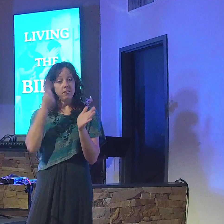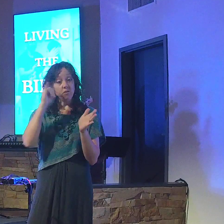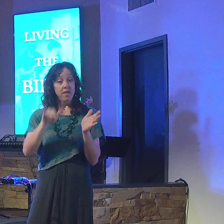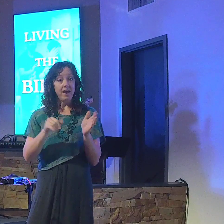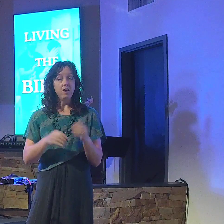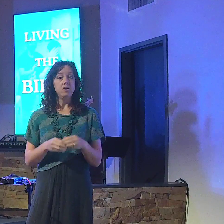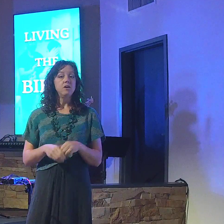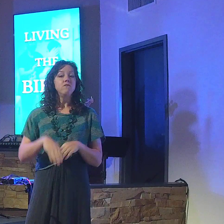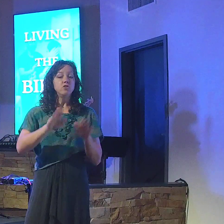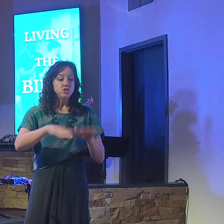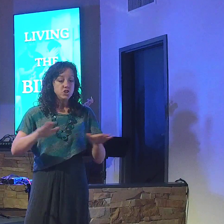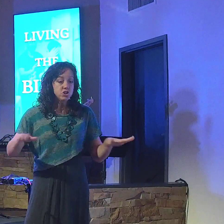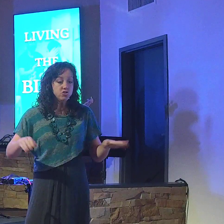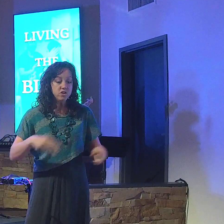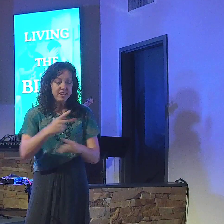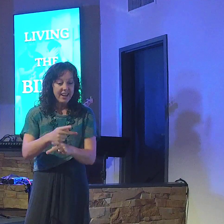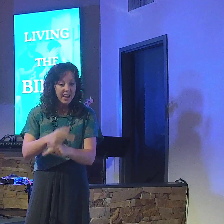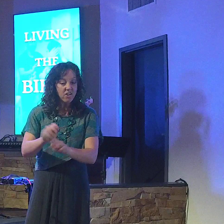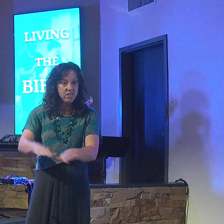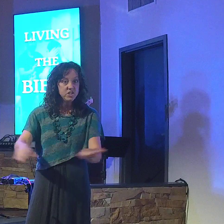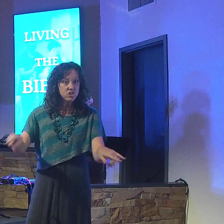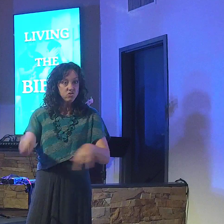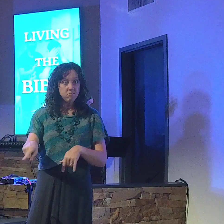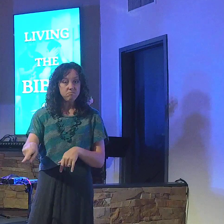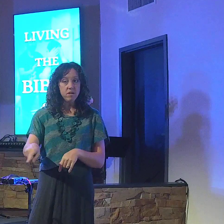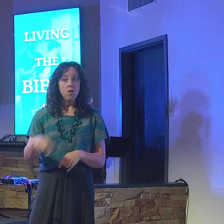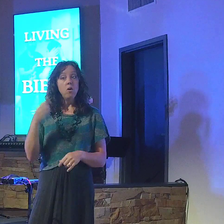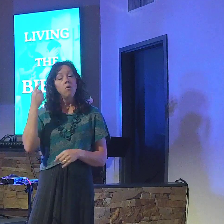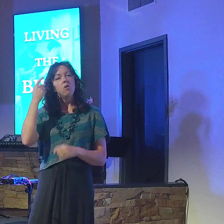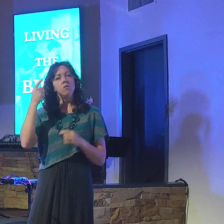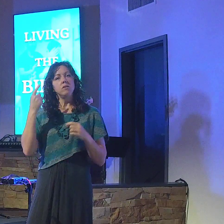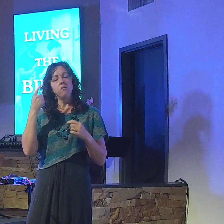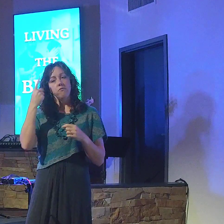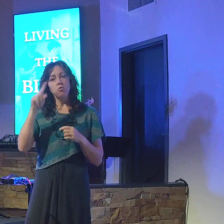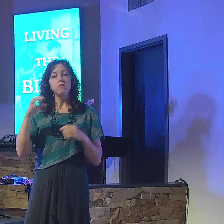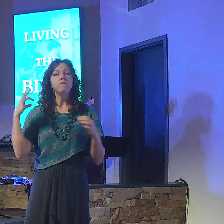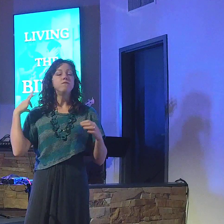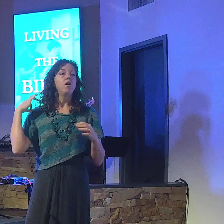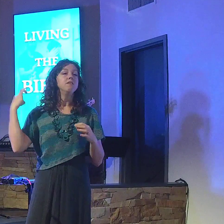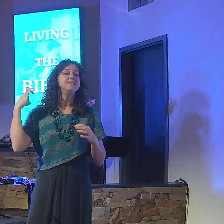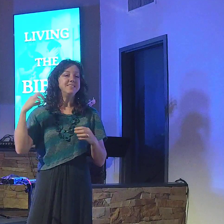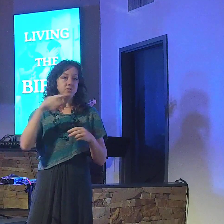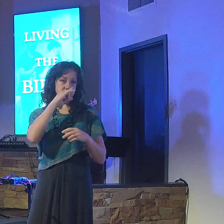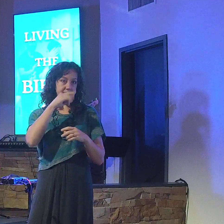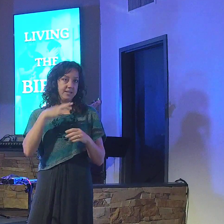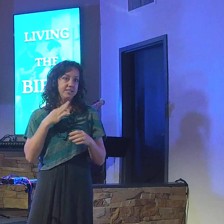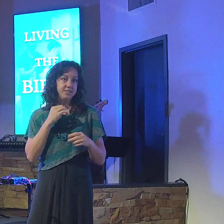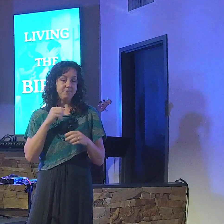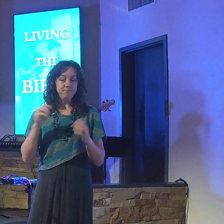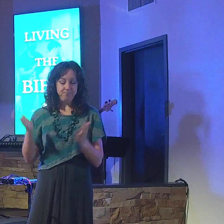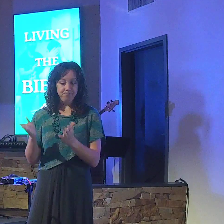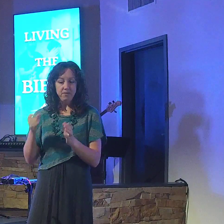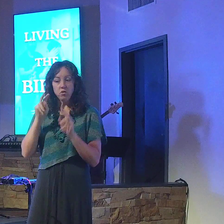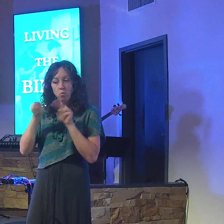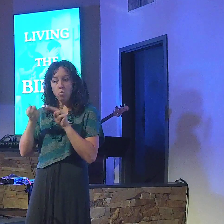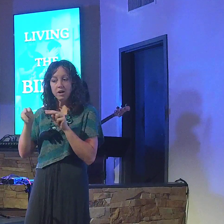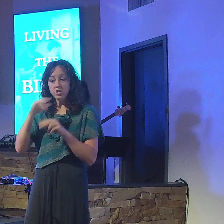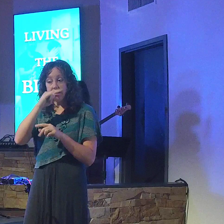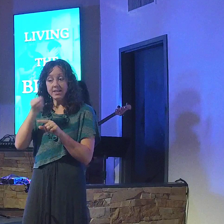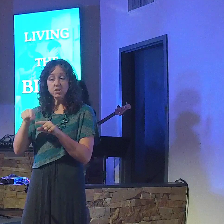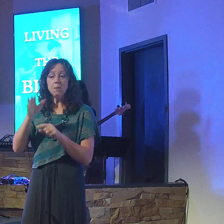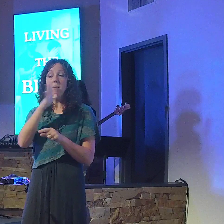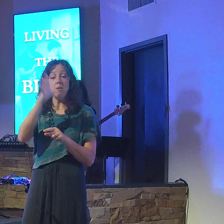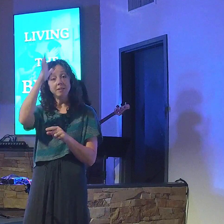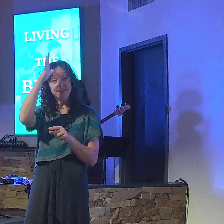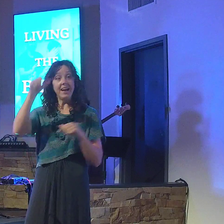childcare and nursery. Now, that is for people who are volunteering for their children. And so if you want to help watch those kids to free up parents so that they